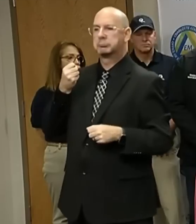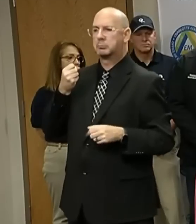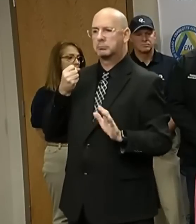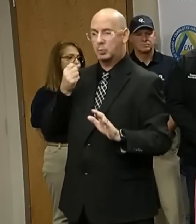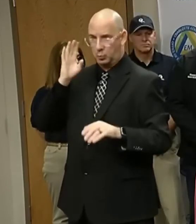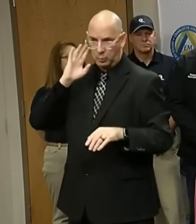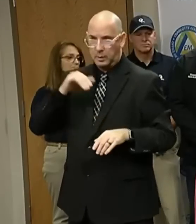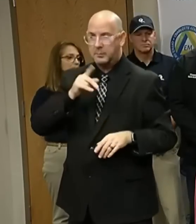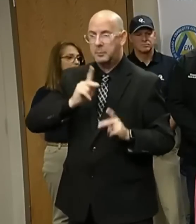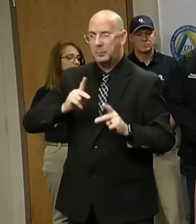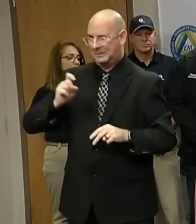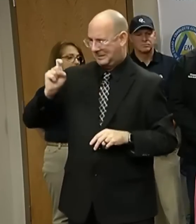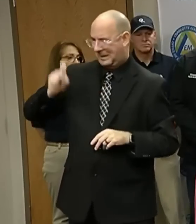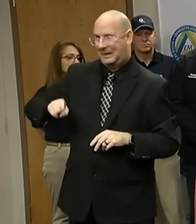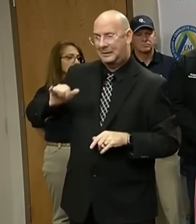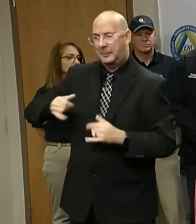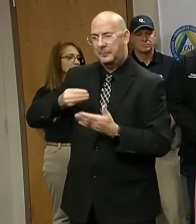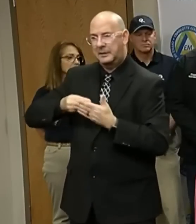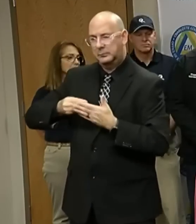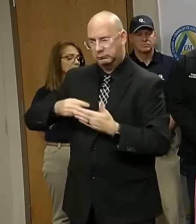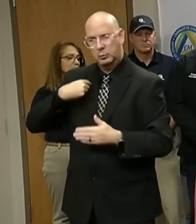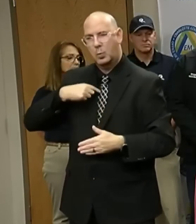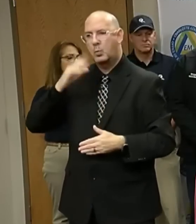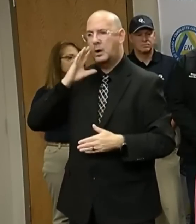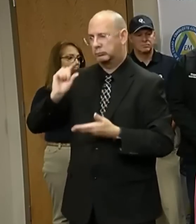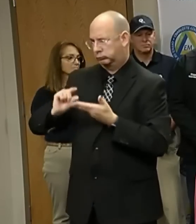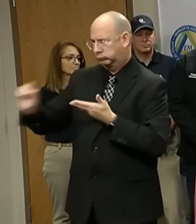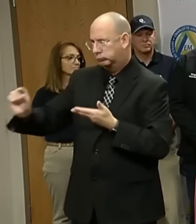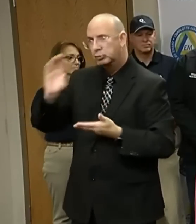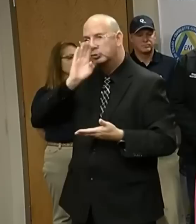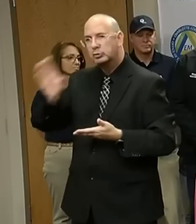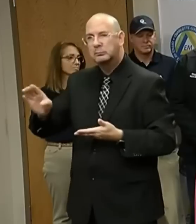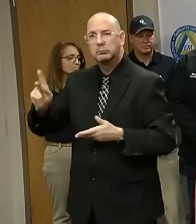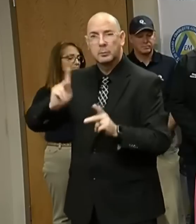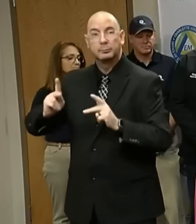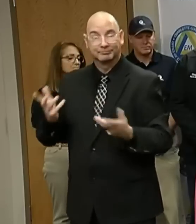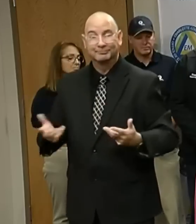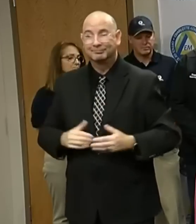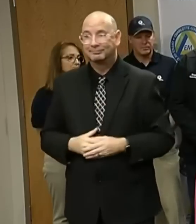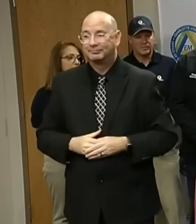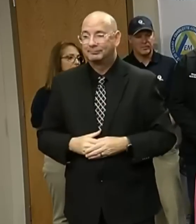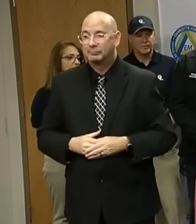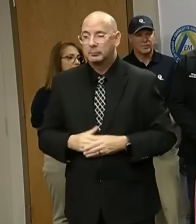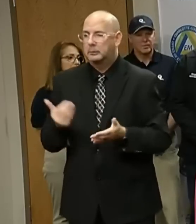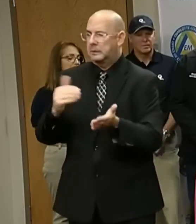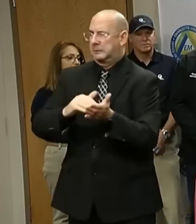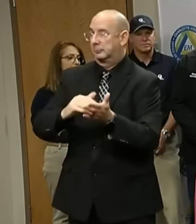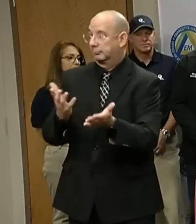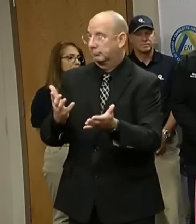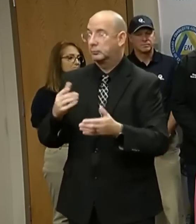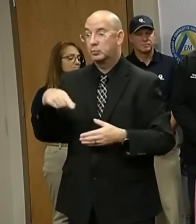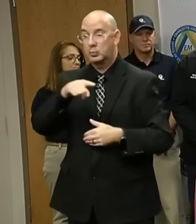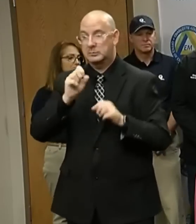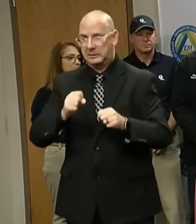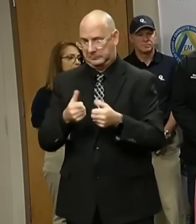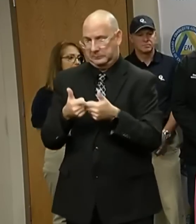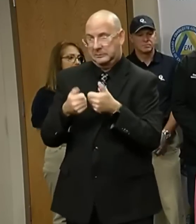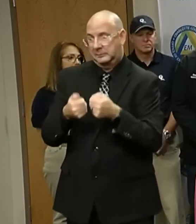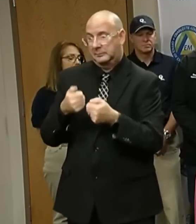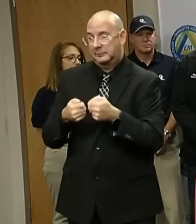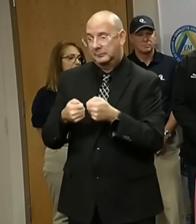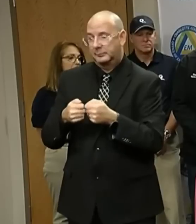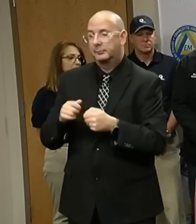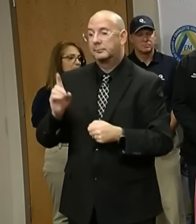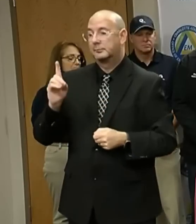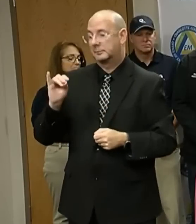to making sure that we do that. The other thing is you can text disaster to 20222. Those funds will obviously